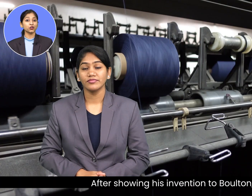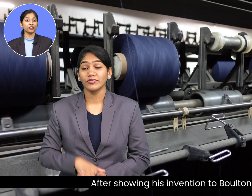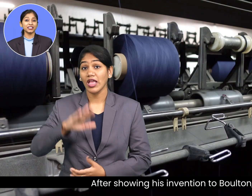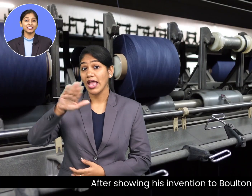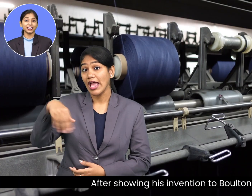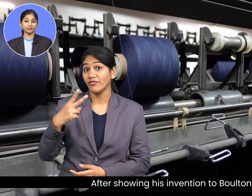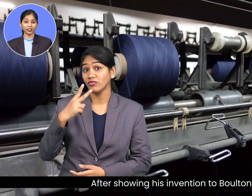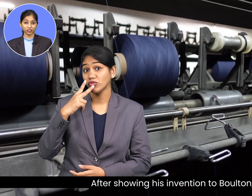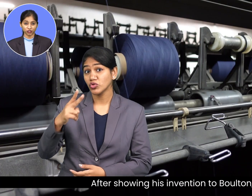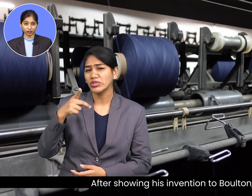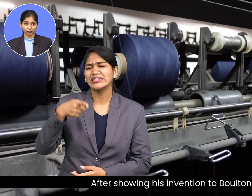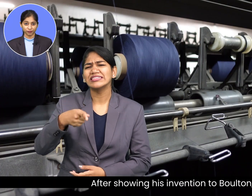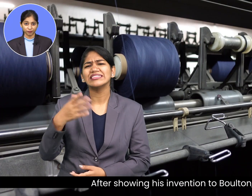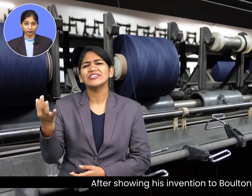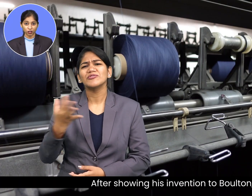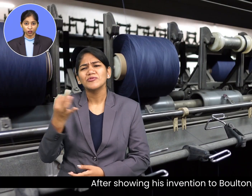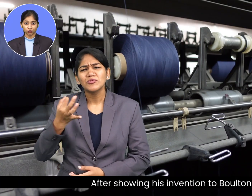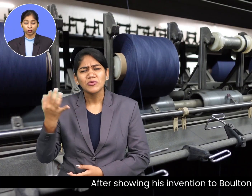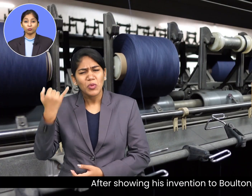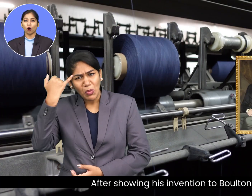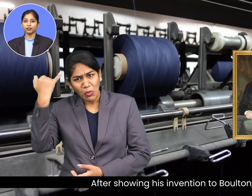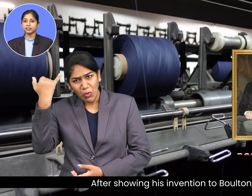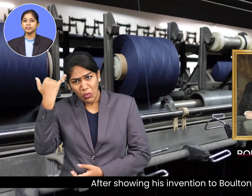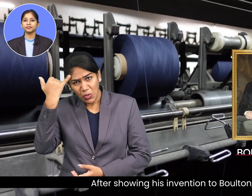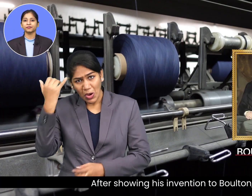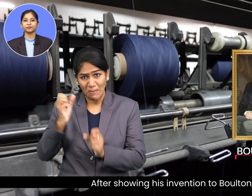After showing his invention